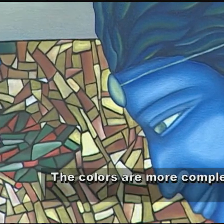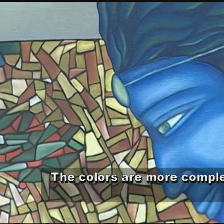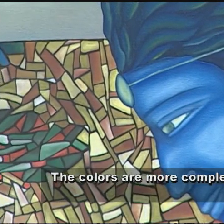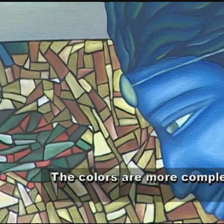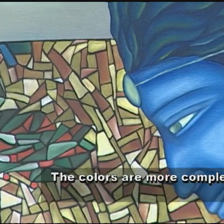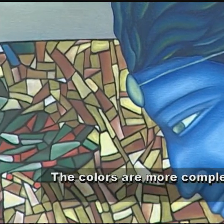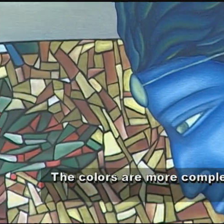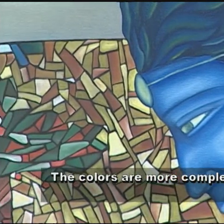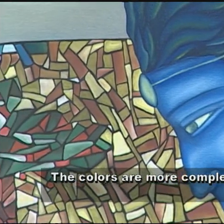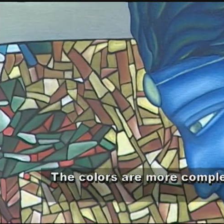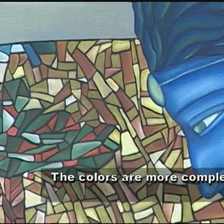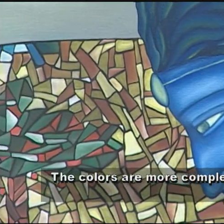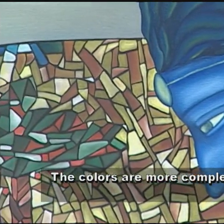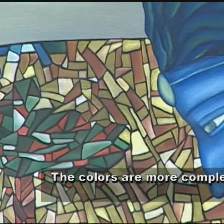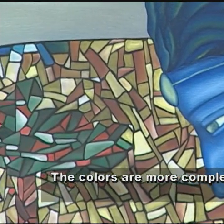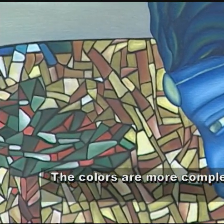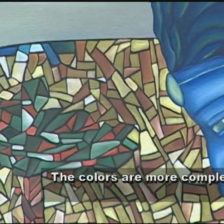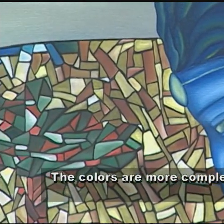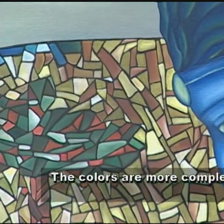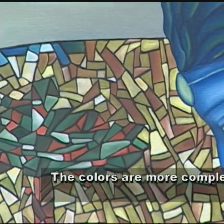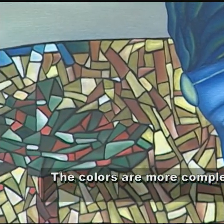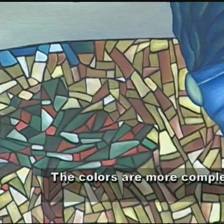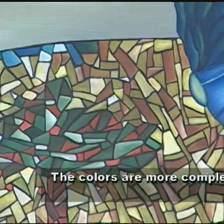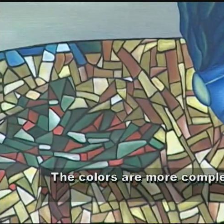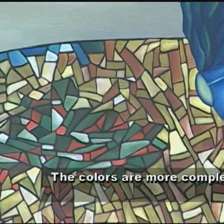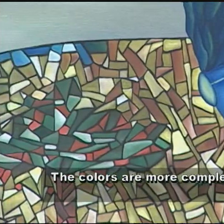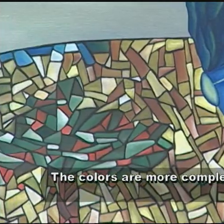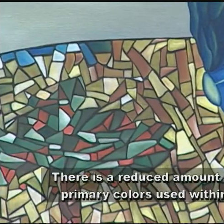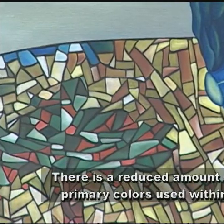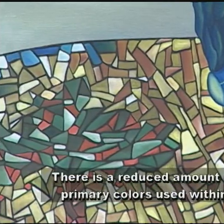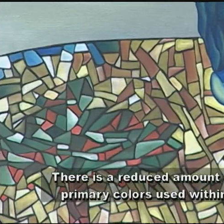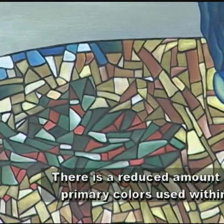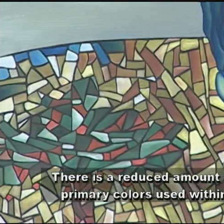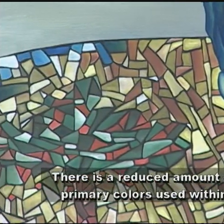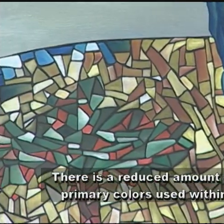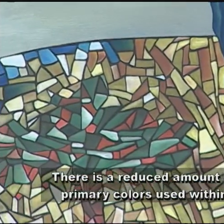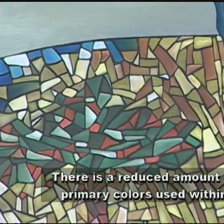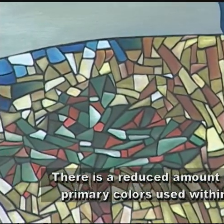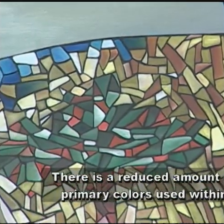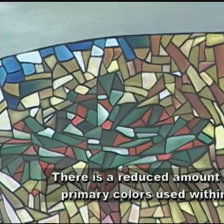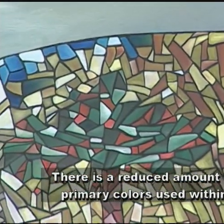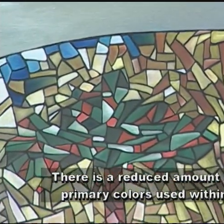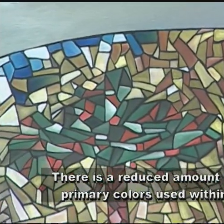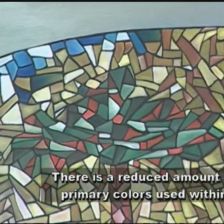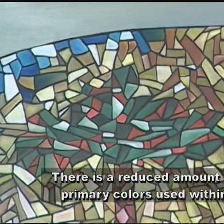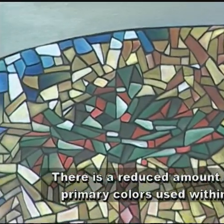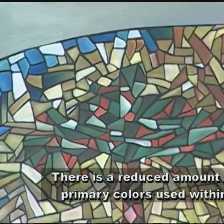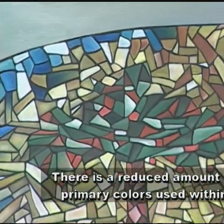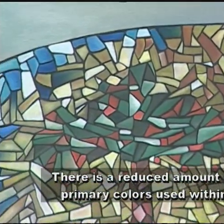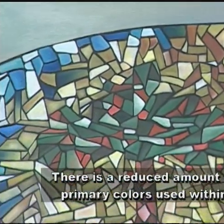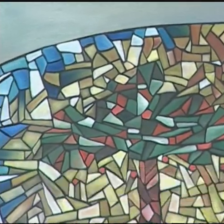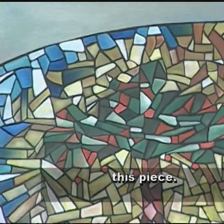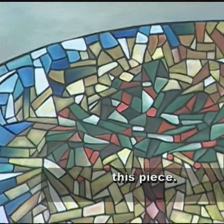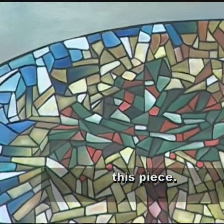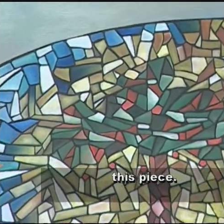The colors are more complex. There is a reduced amount of primary colors used within this